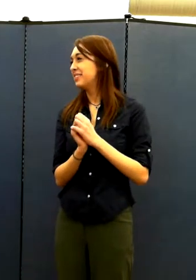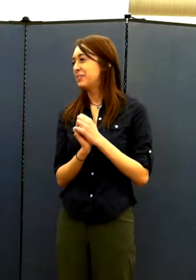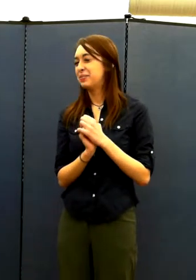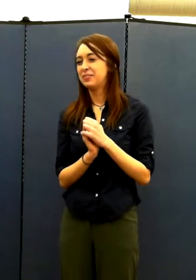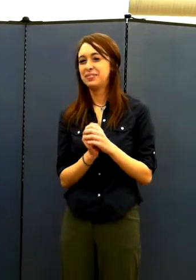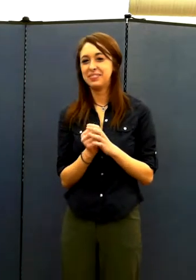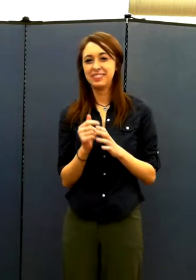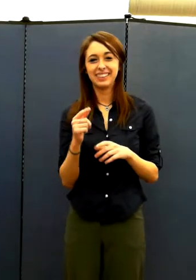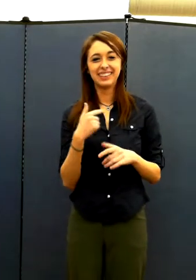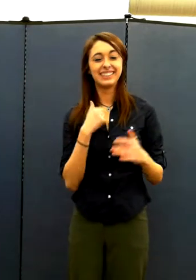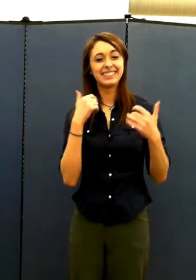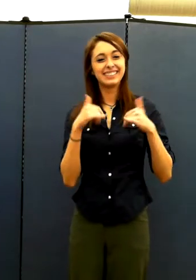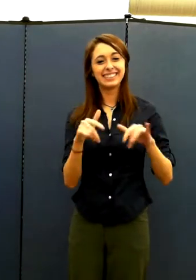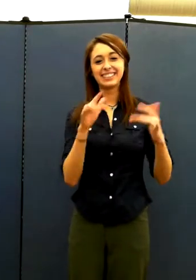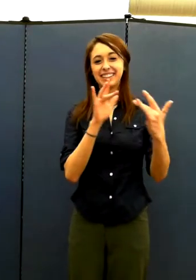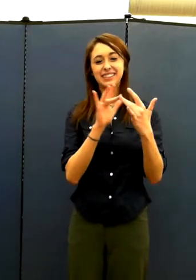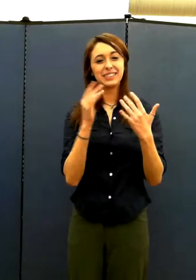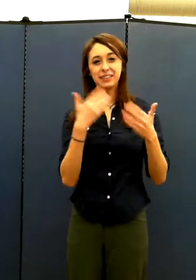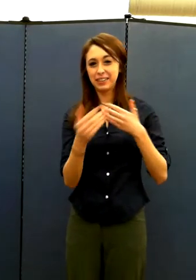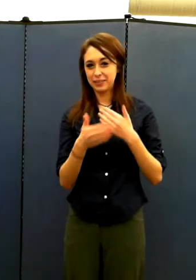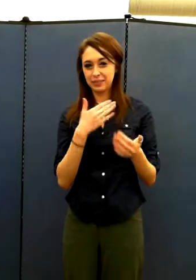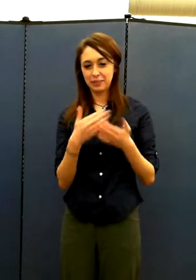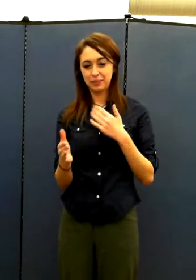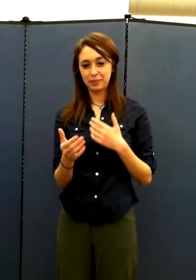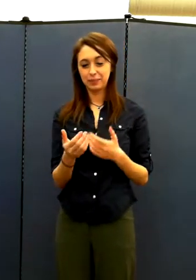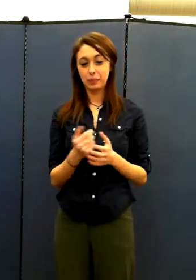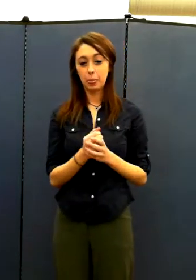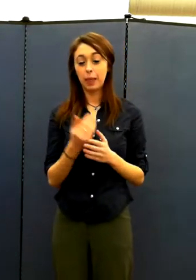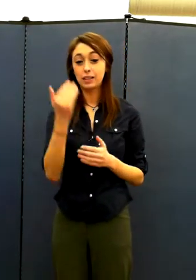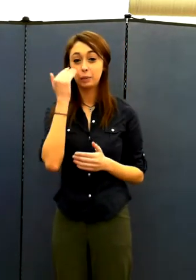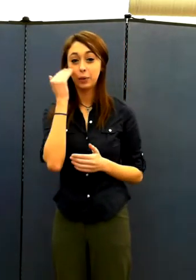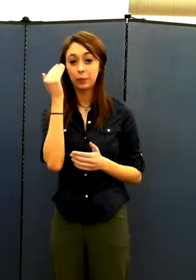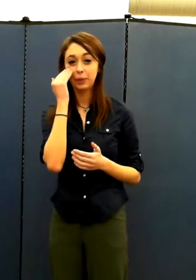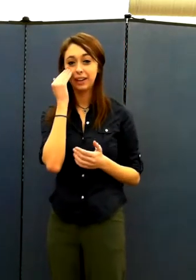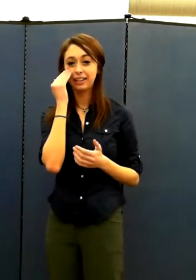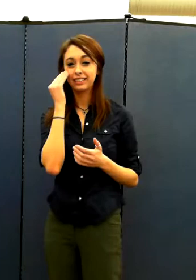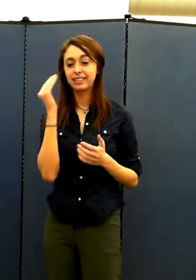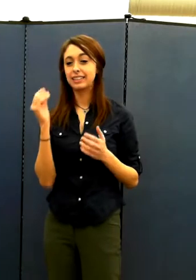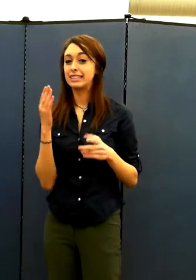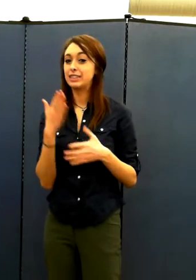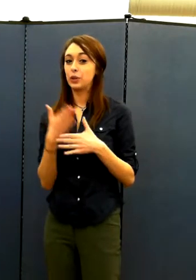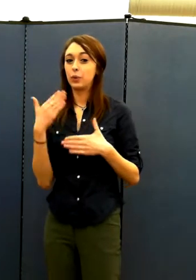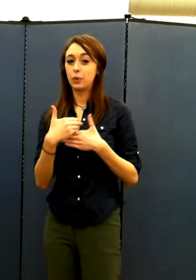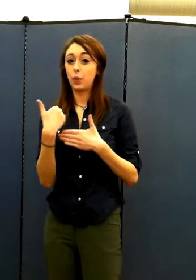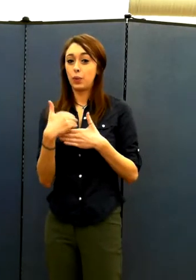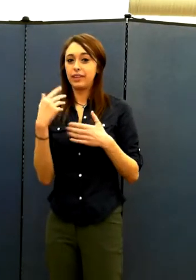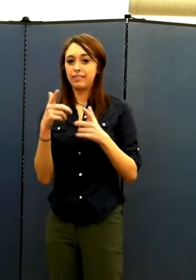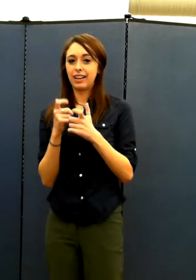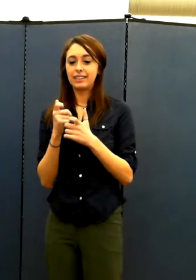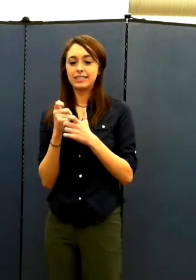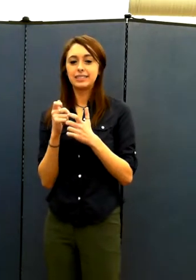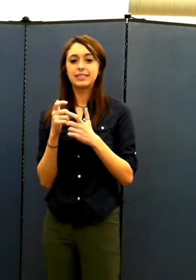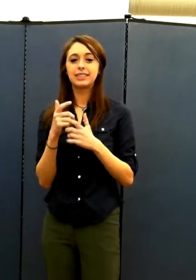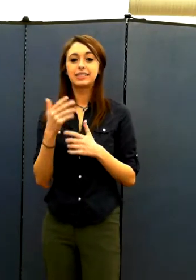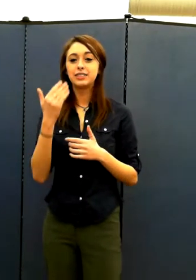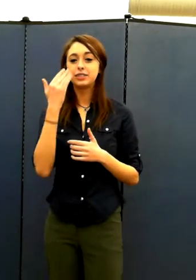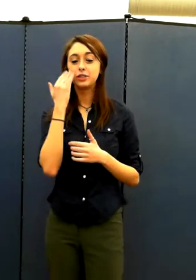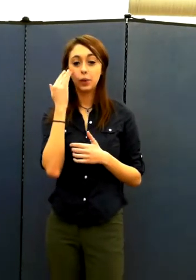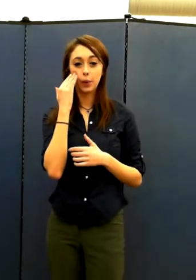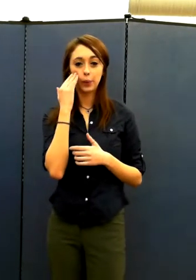you anyway. So just be aware of that because it gets super annoying really fast. But just always know that just because you follow the law does